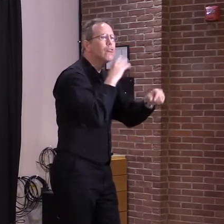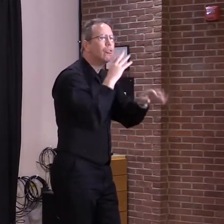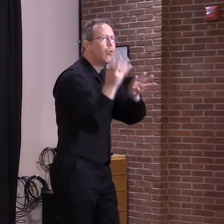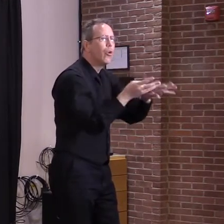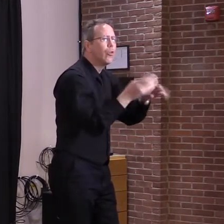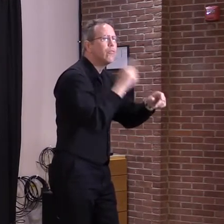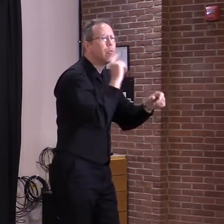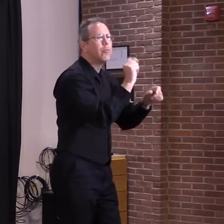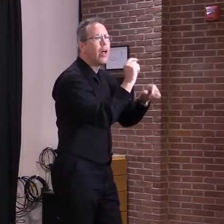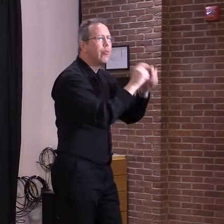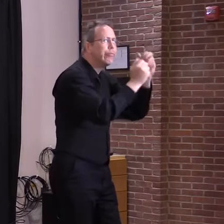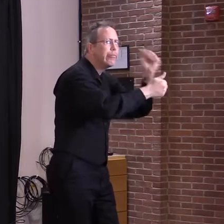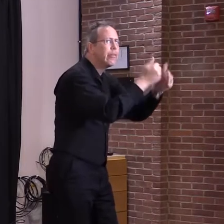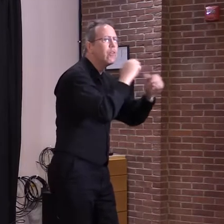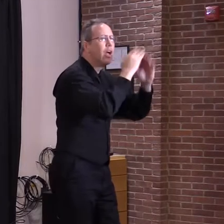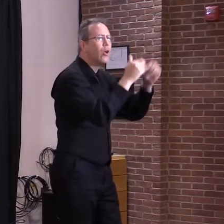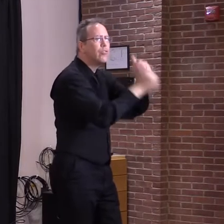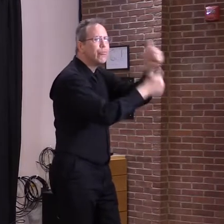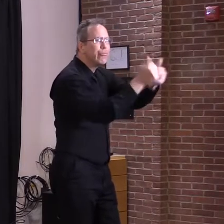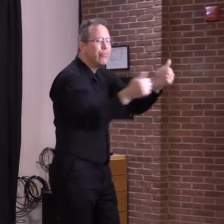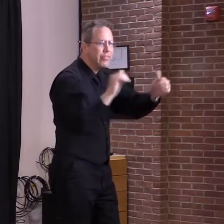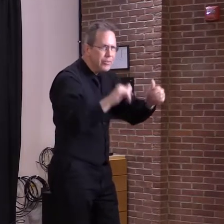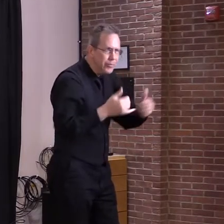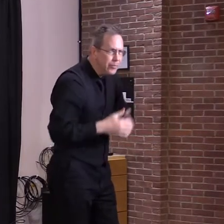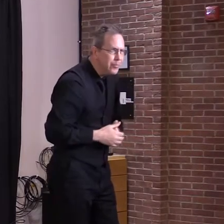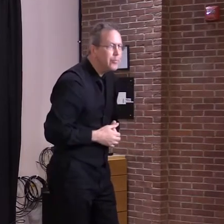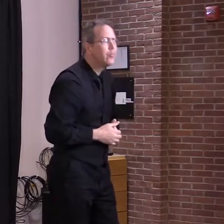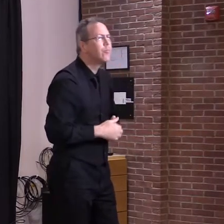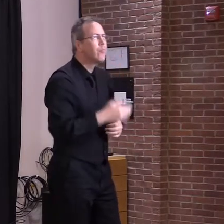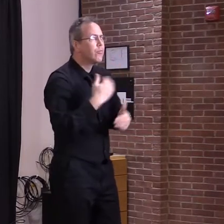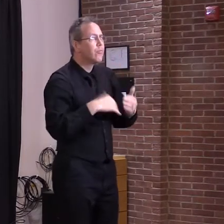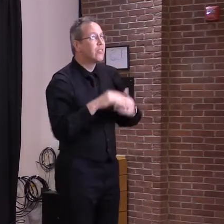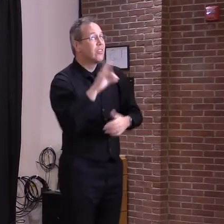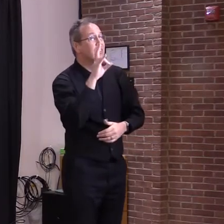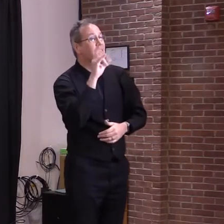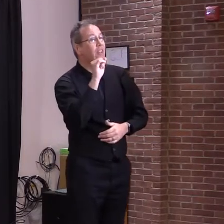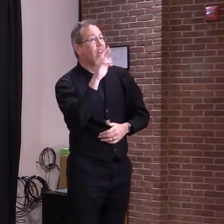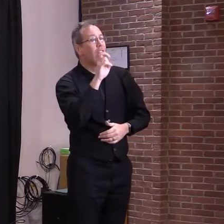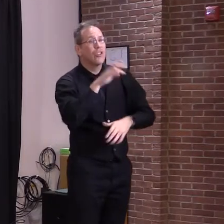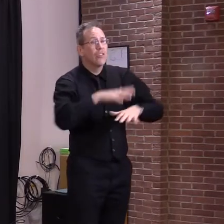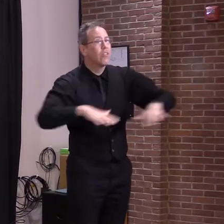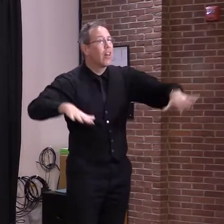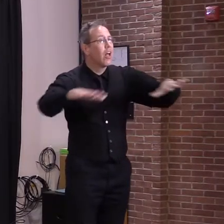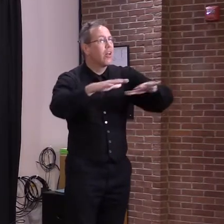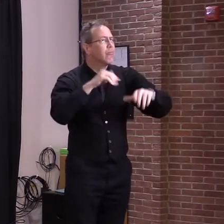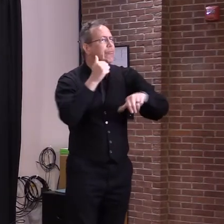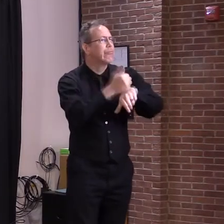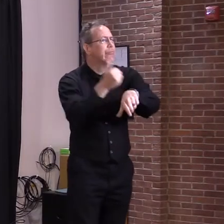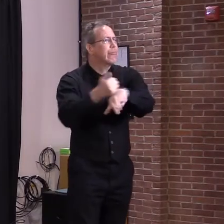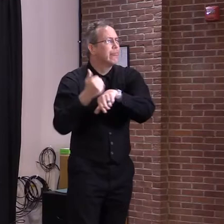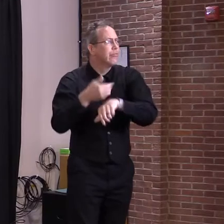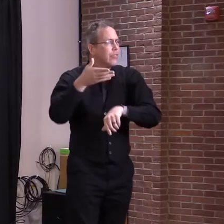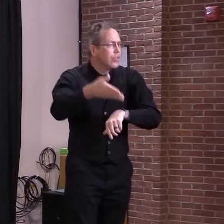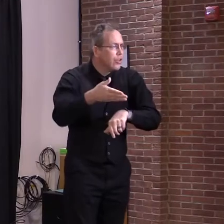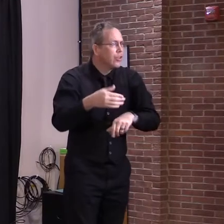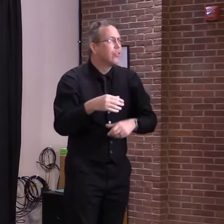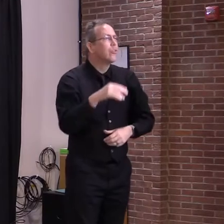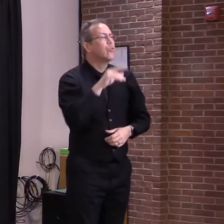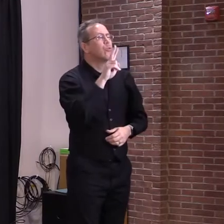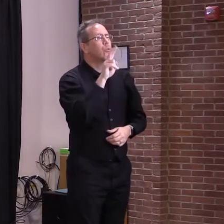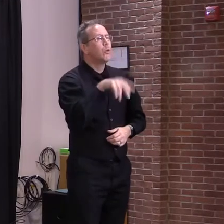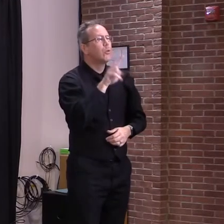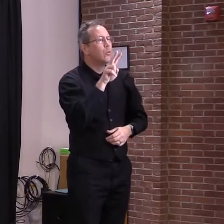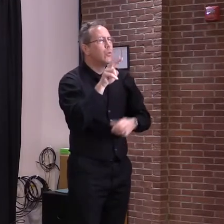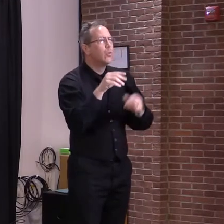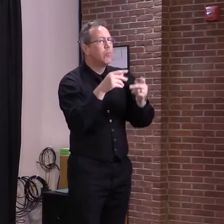17 contaminated acres, creating 490 jobs, and 202 units of housing and 80 new